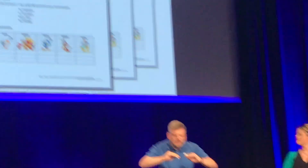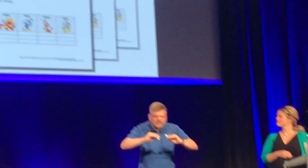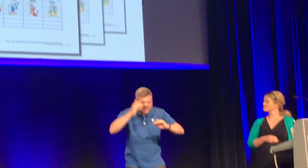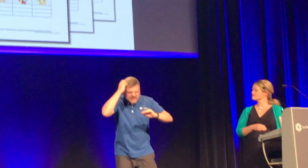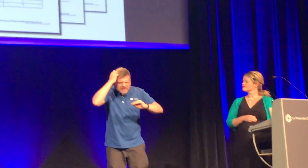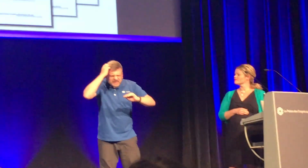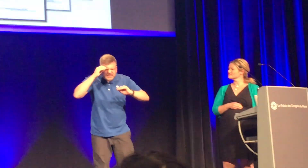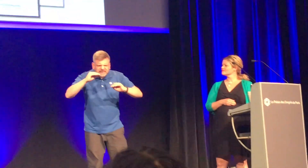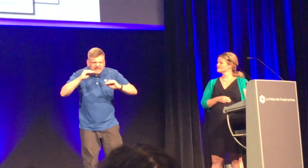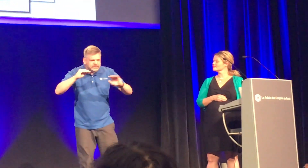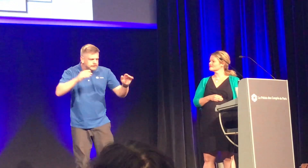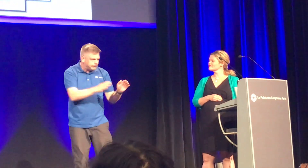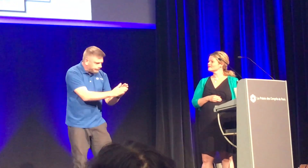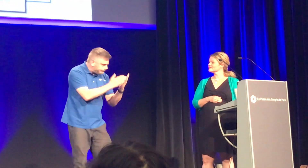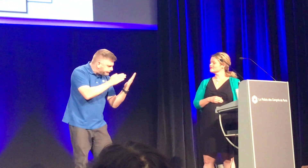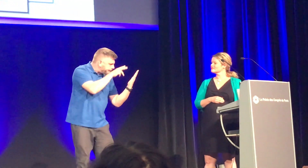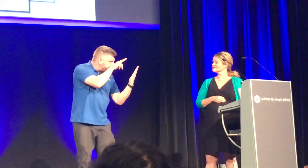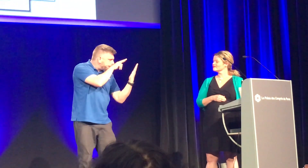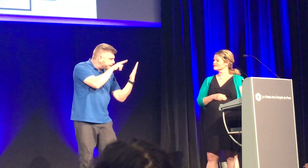educational sheets and lesson plans,